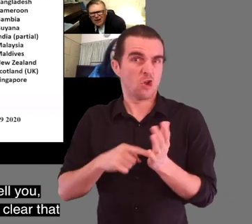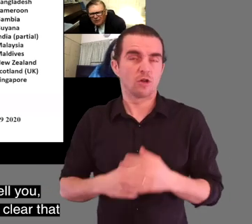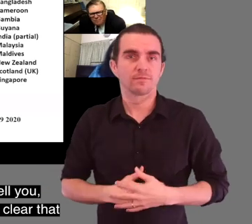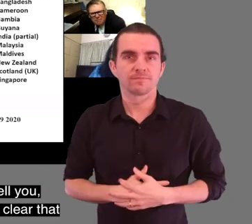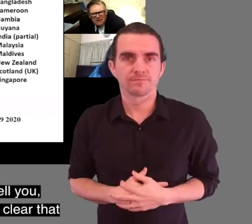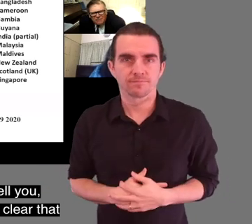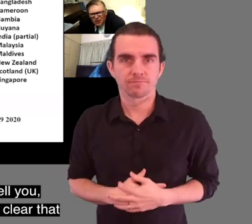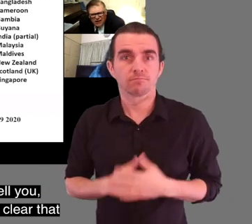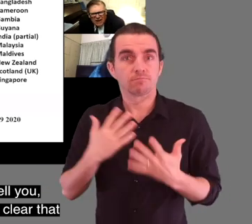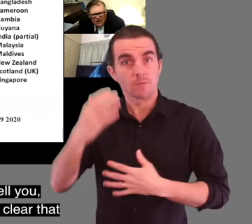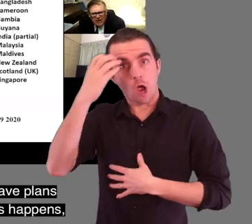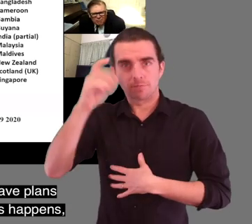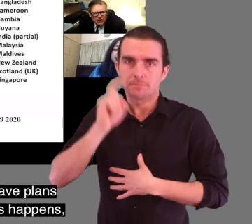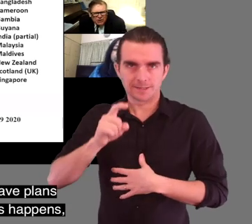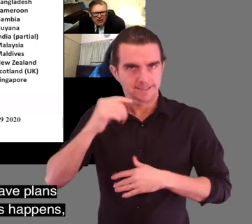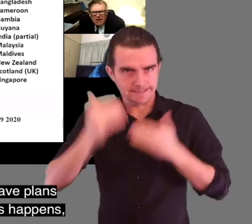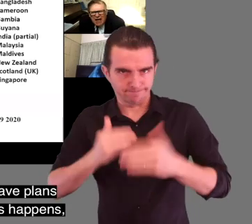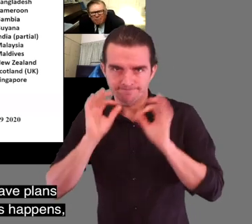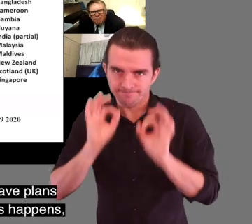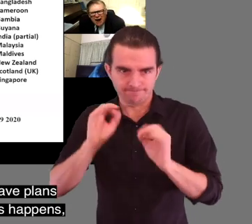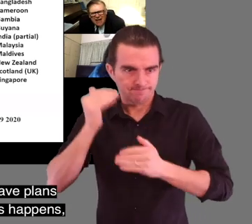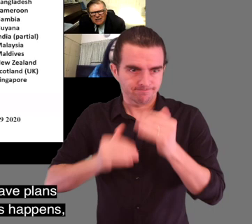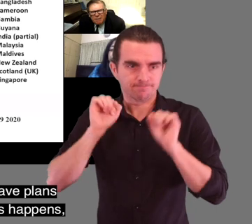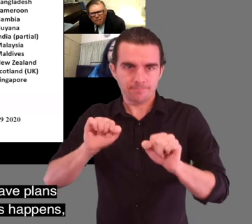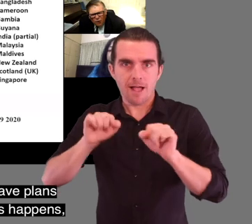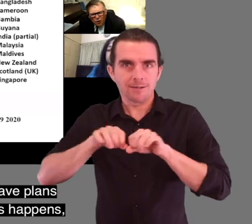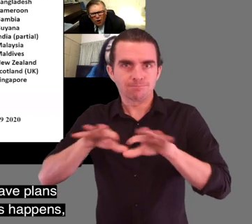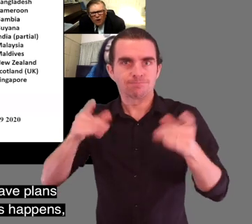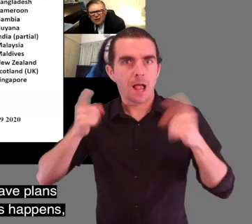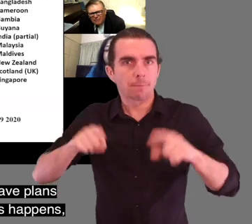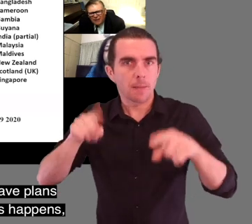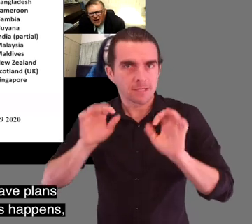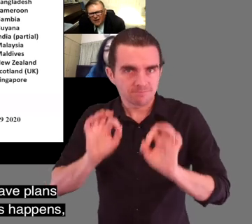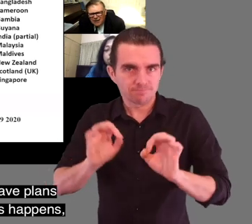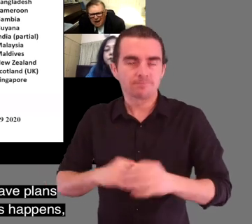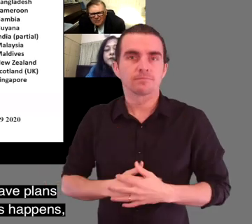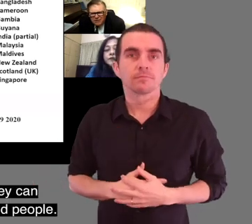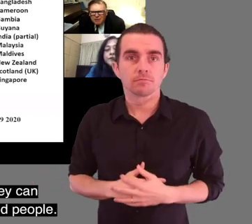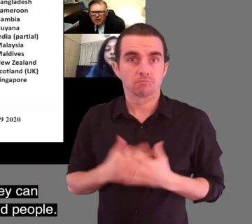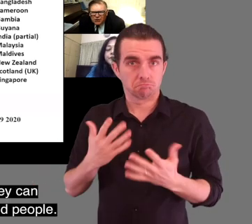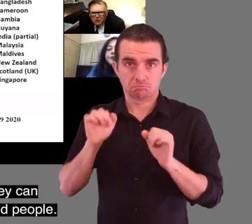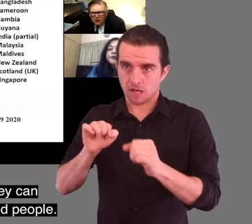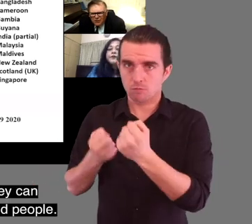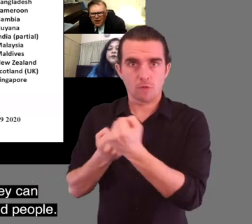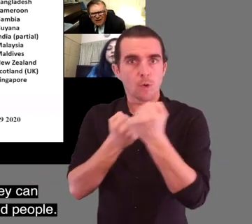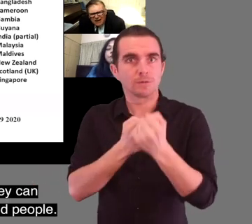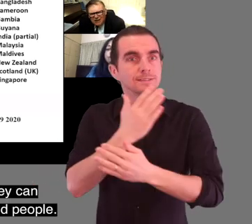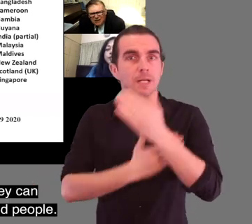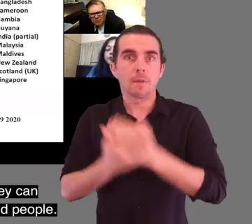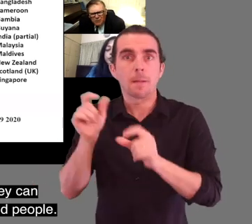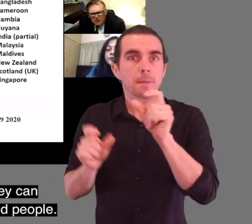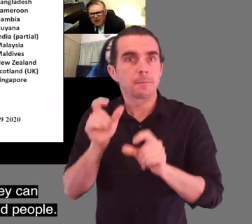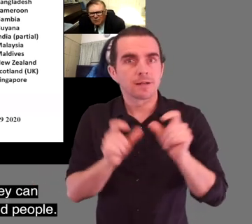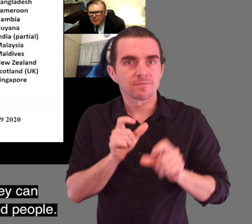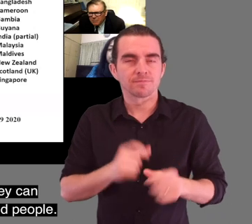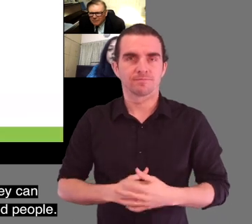Article 11, makes it very clear that governments need to have plans before something like this happens to make sure that they can actually